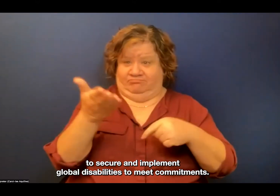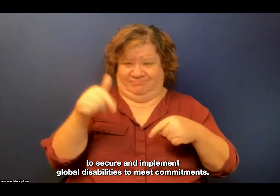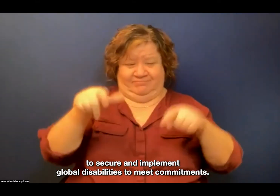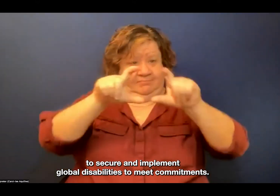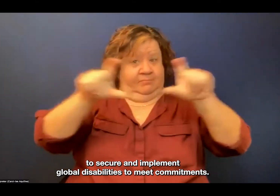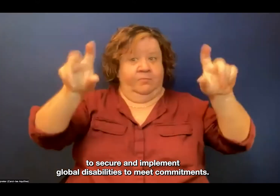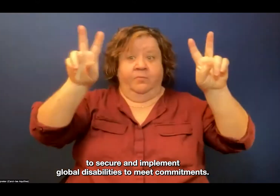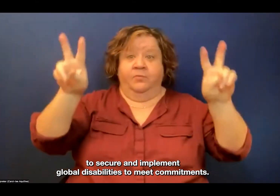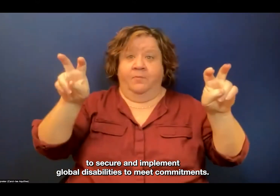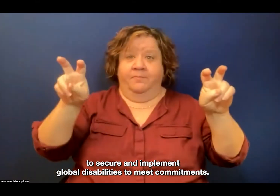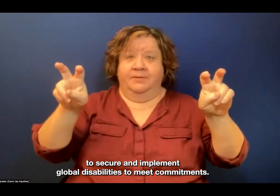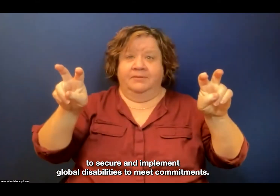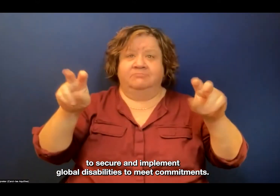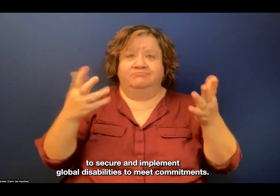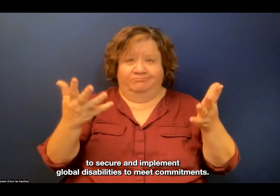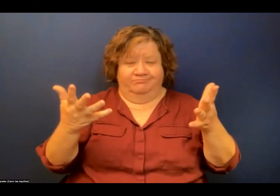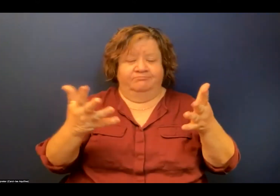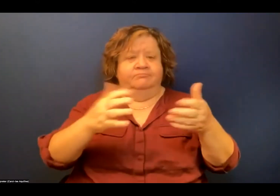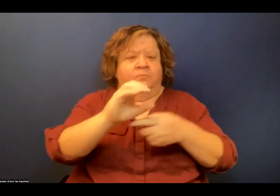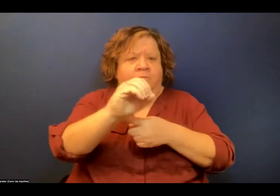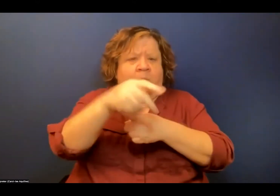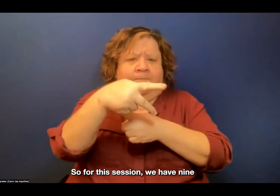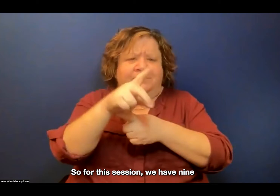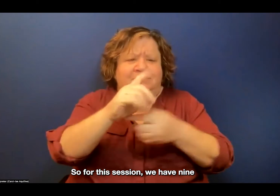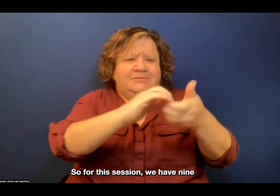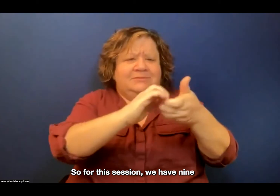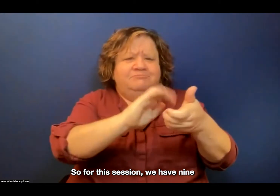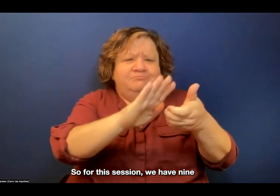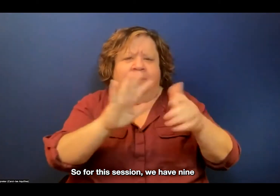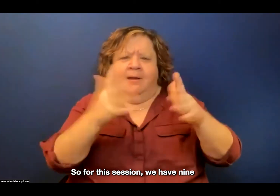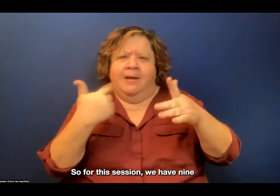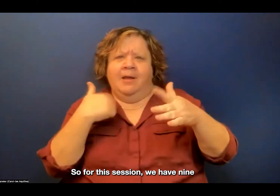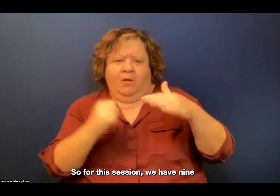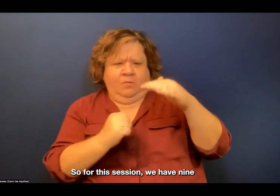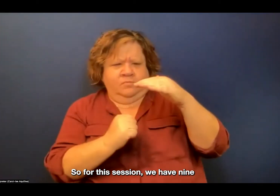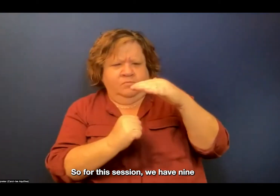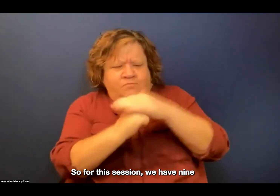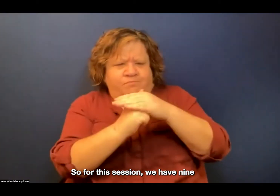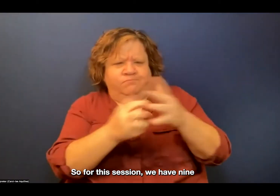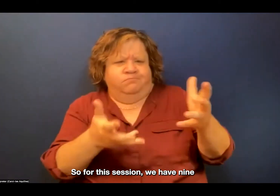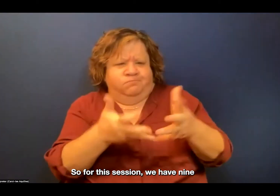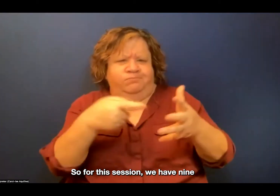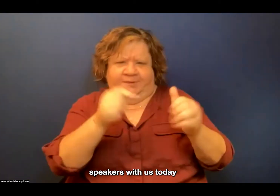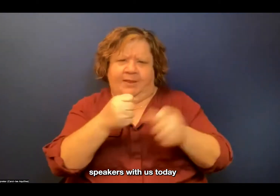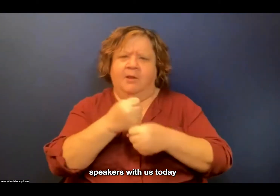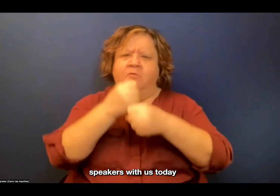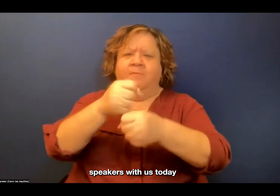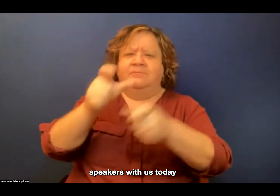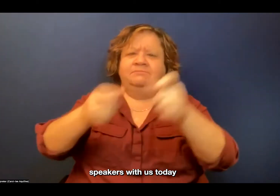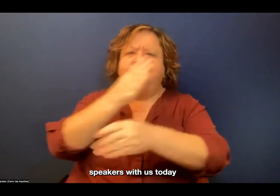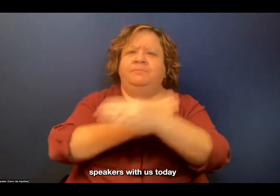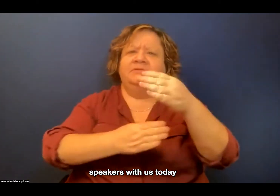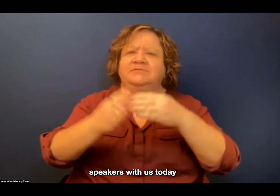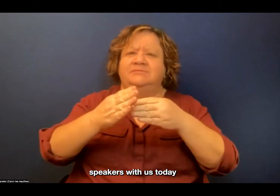secure and implement Global Disability Summit commitments. So for this session, we have